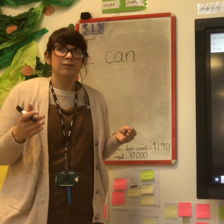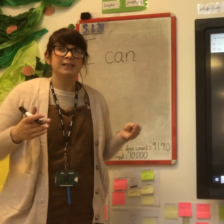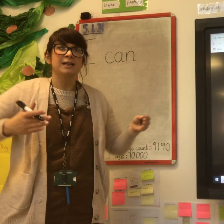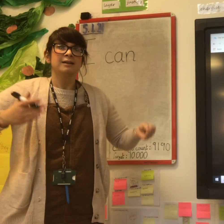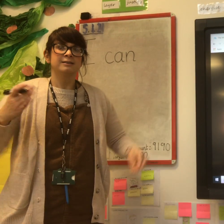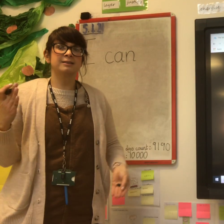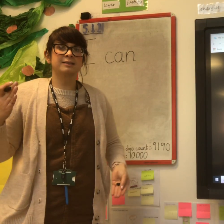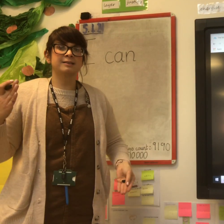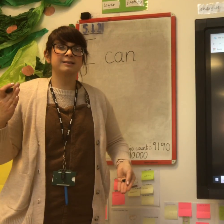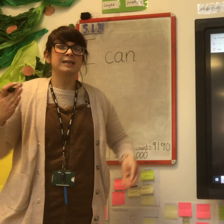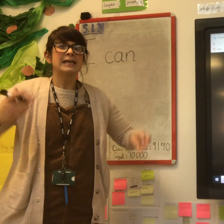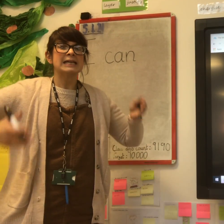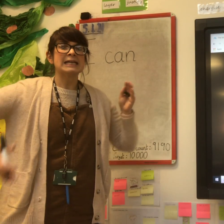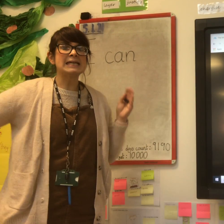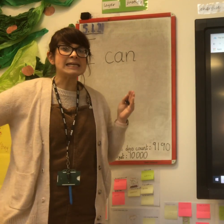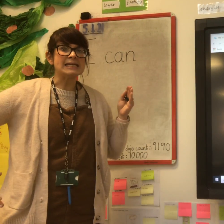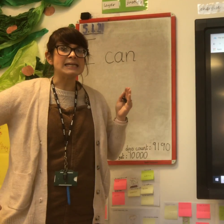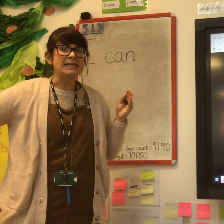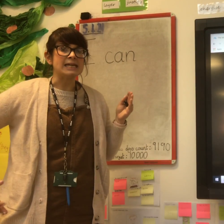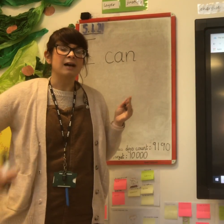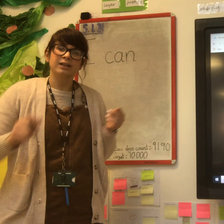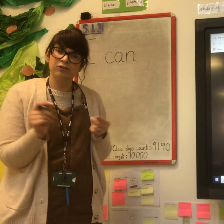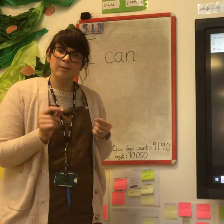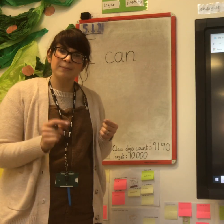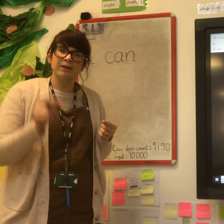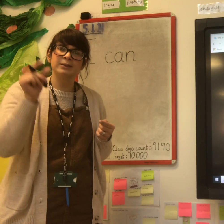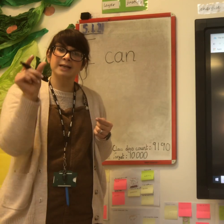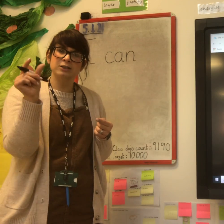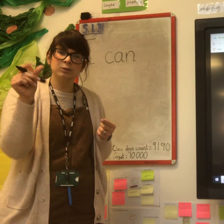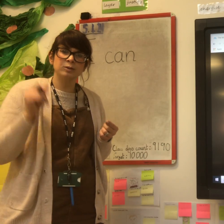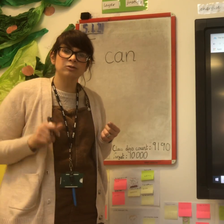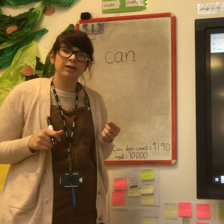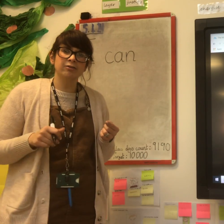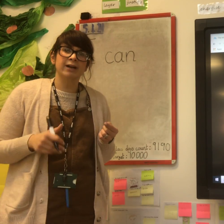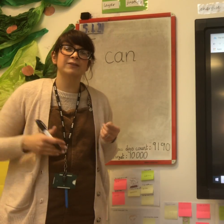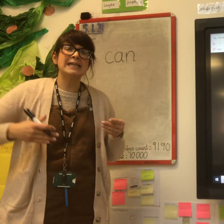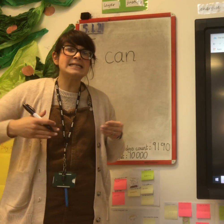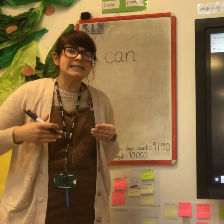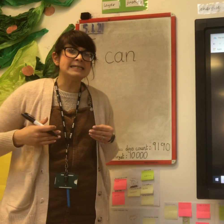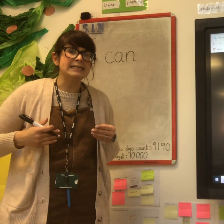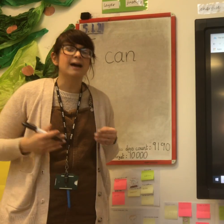ready? S-E. And can you remember there was that double digraph? E.